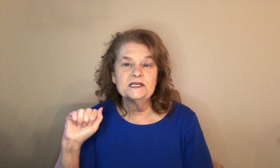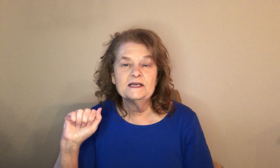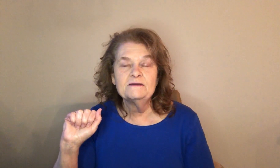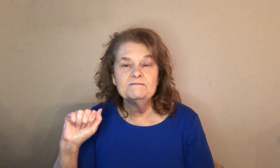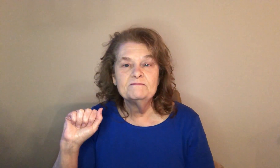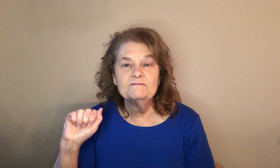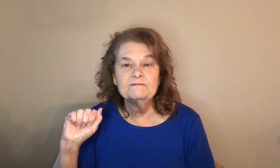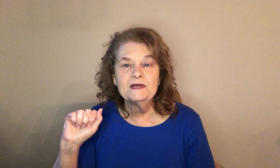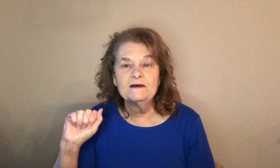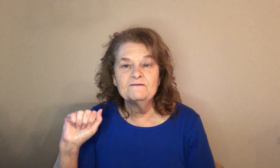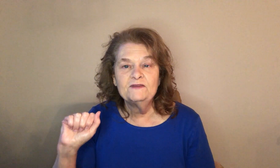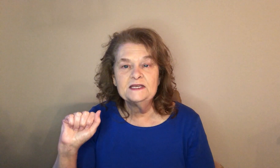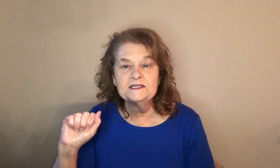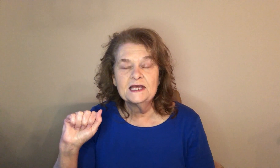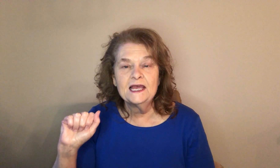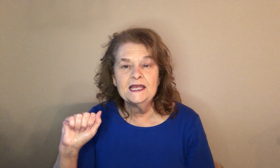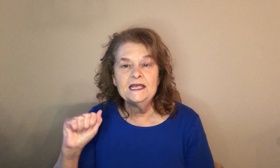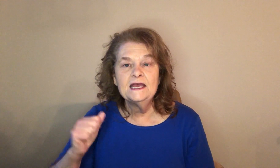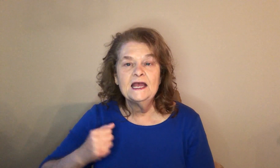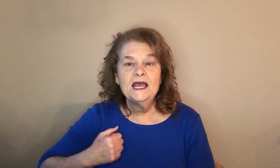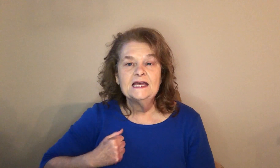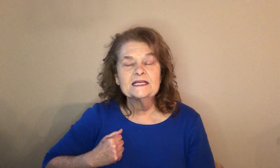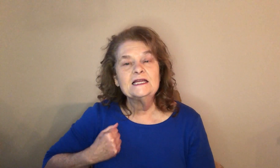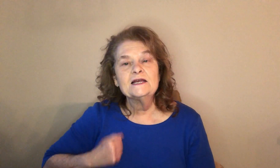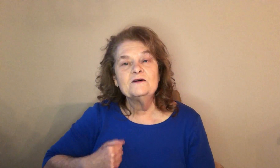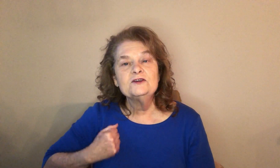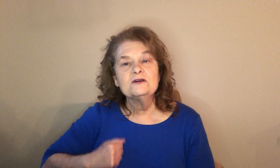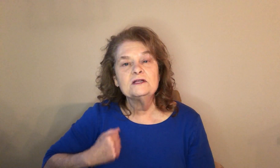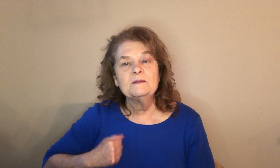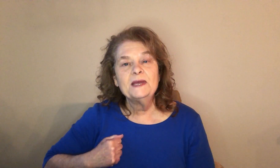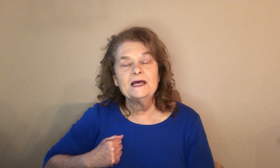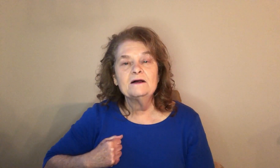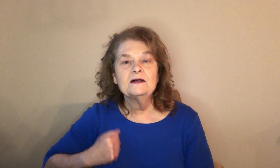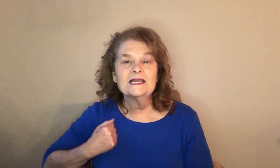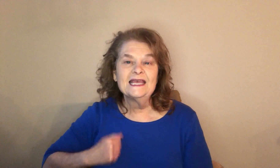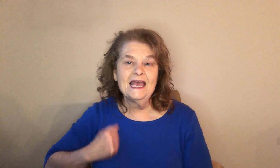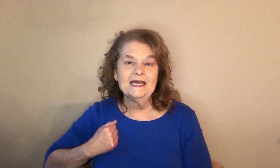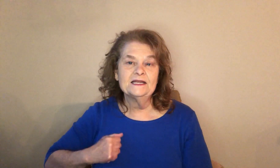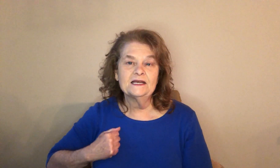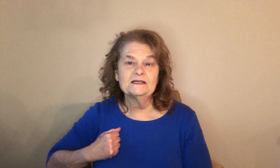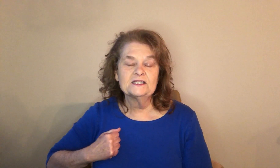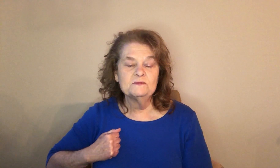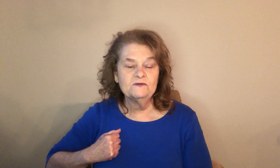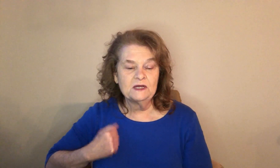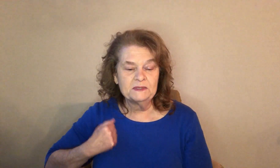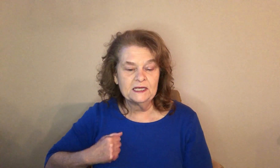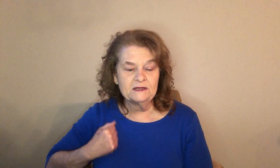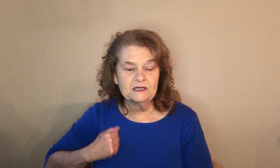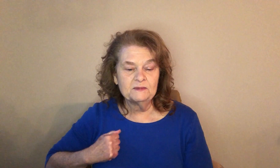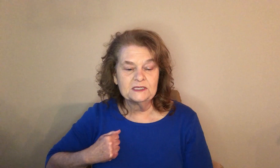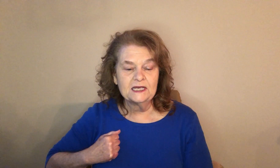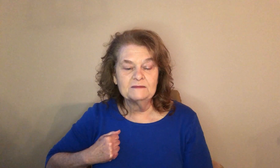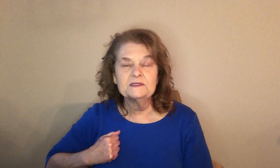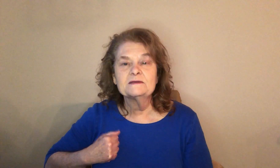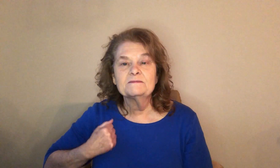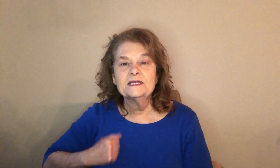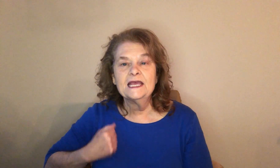a fist, A. It's kind of like on your lapel. Canada. Just move it up and down a couple times.